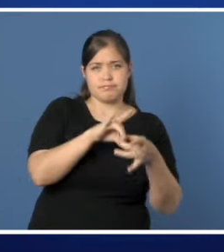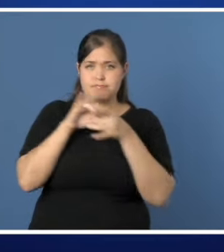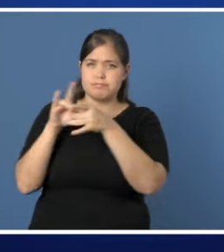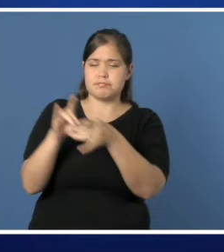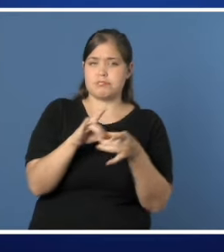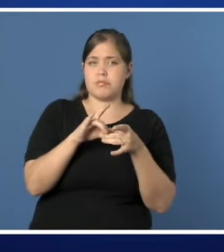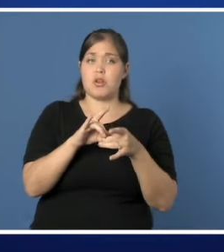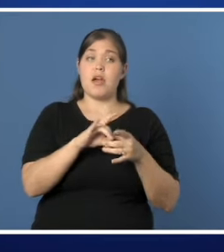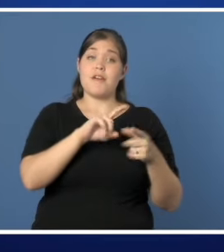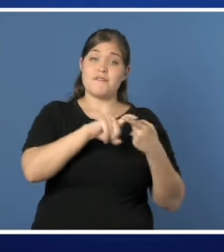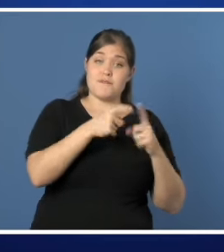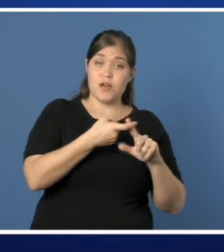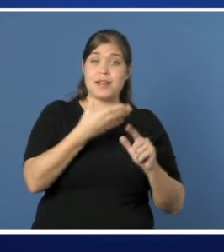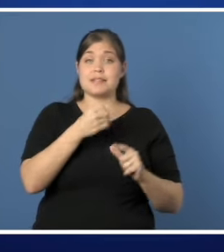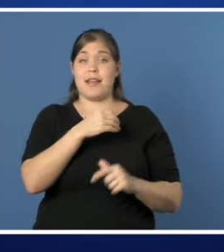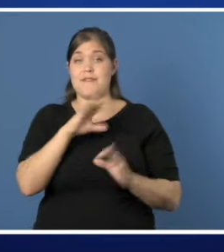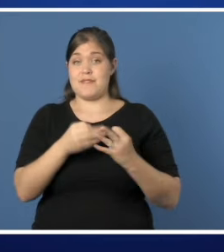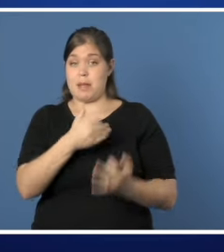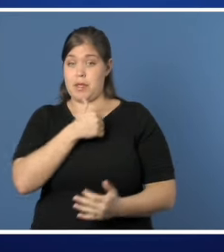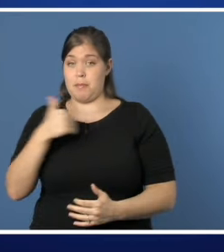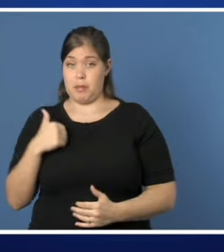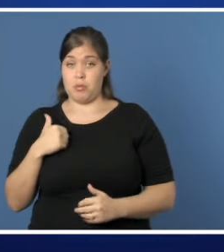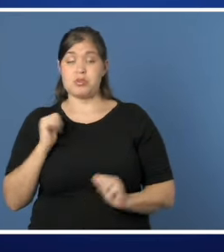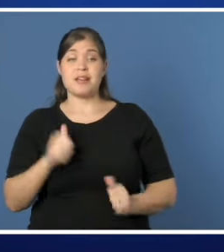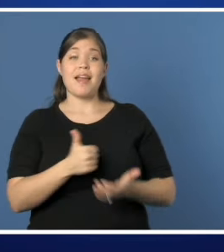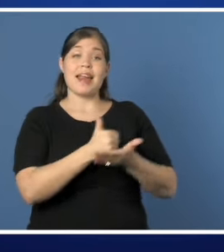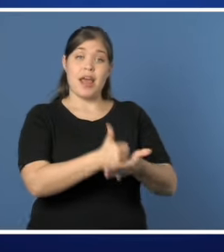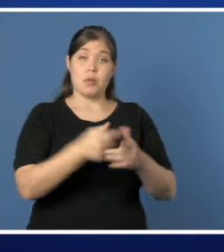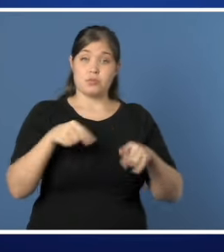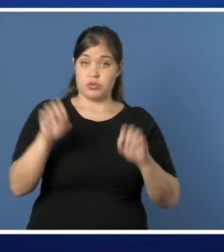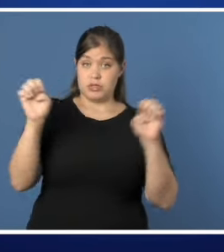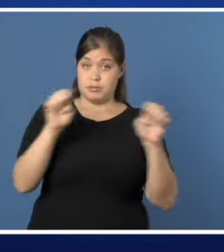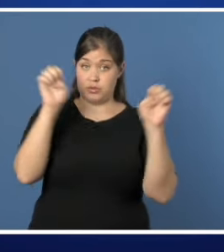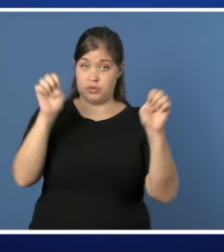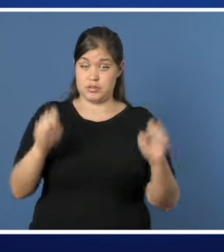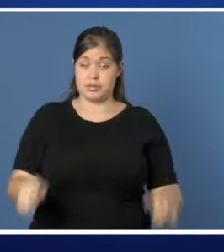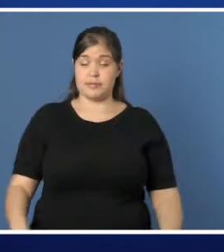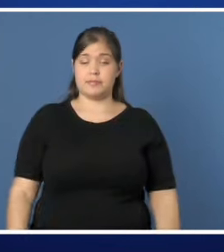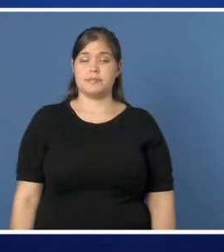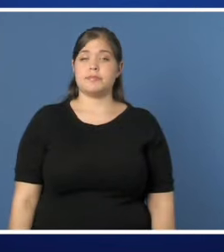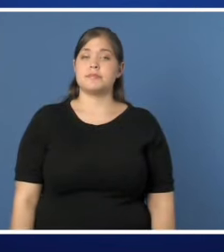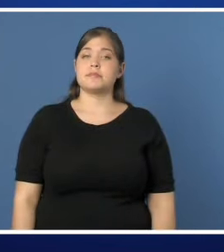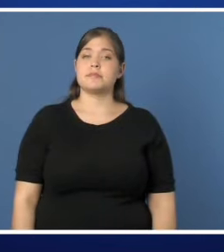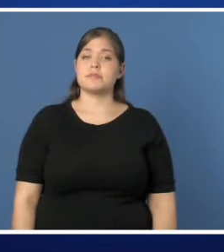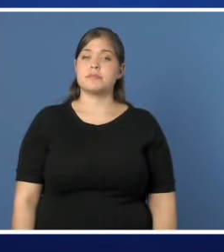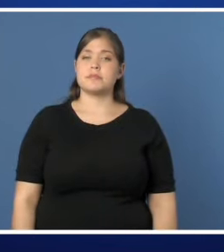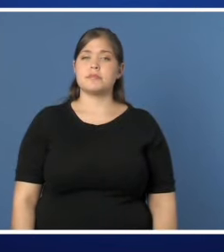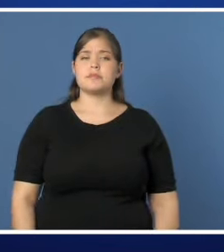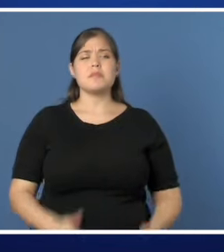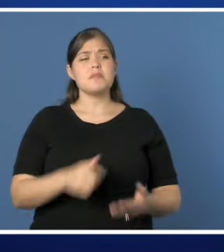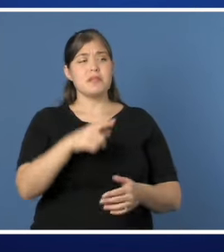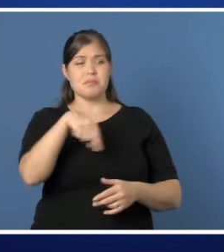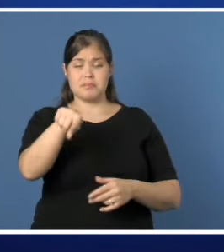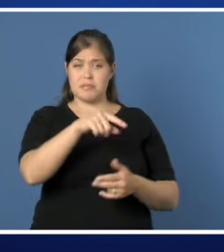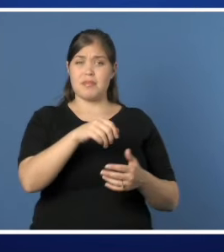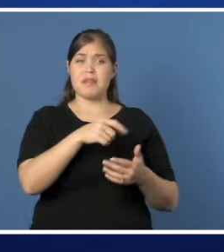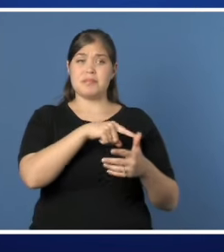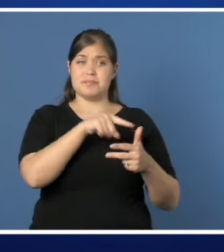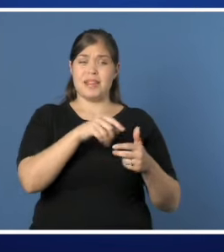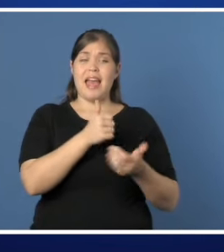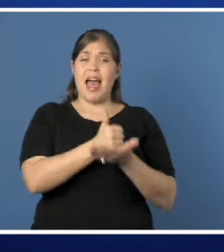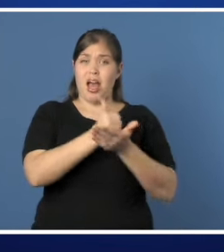Establish a close network of relatives and friends who can assist your family in an emergency Make